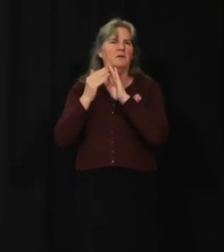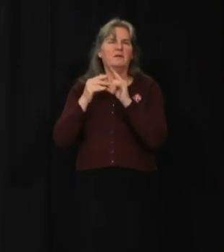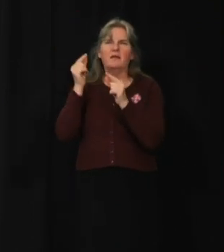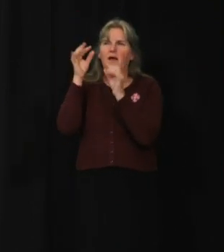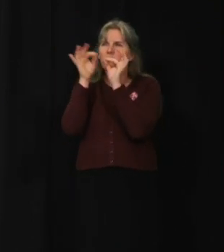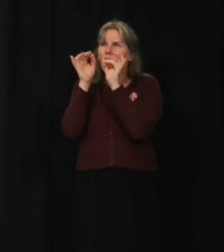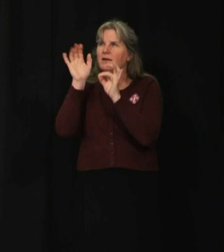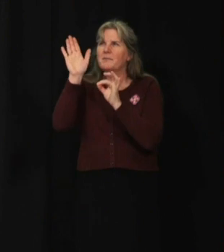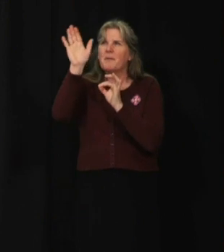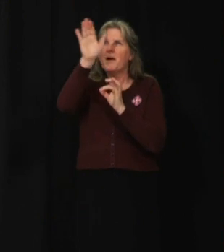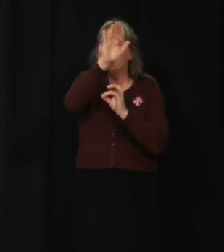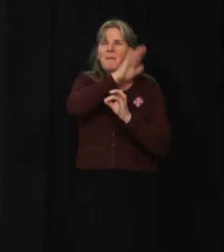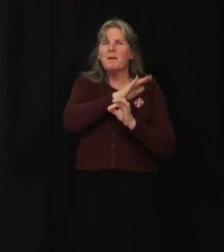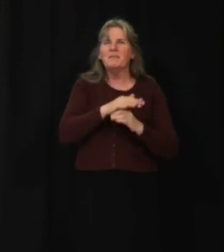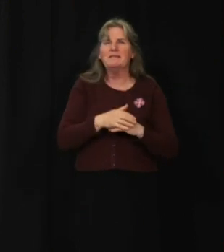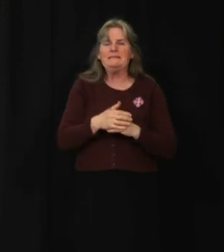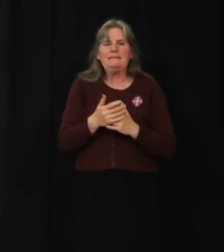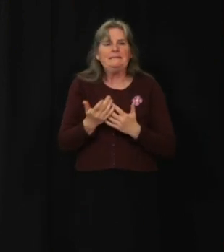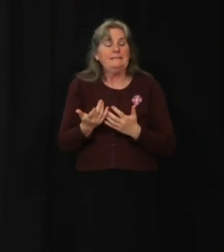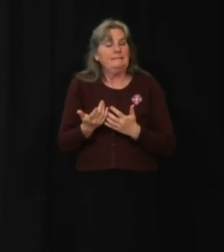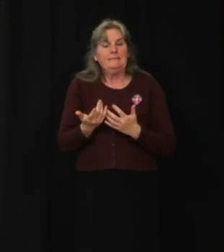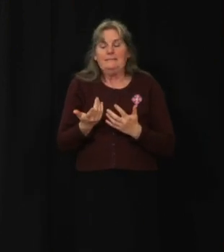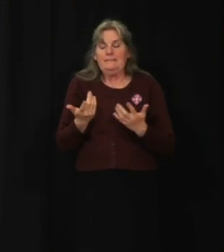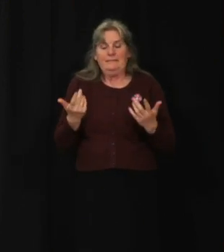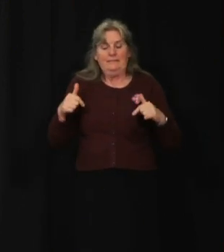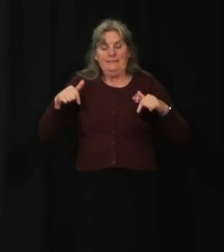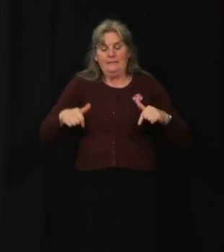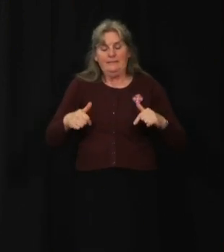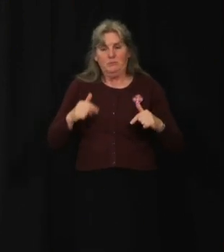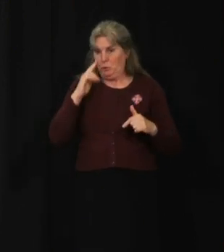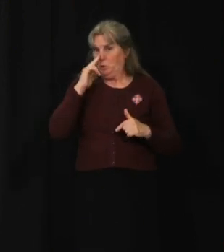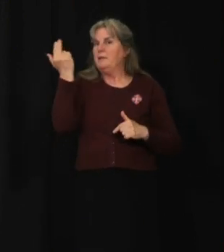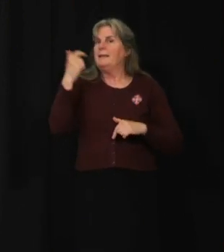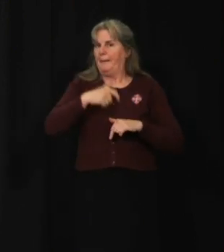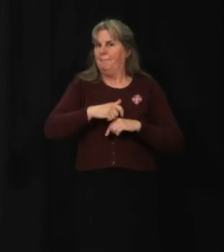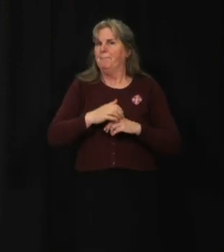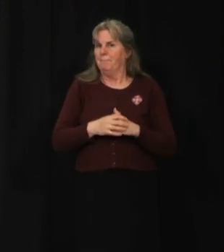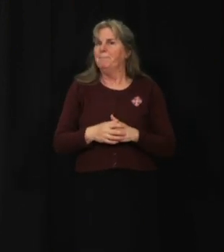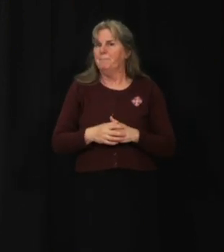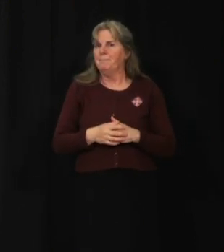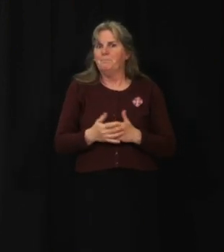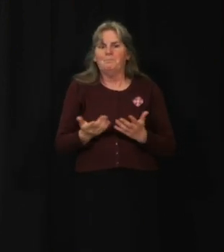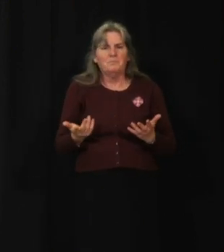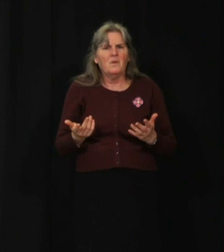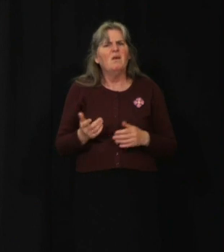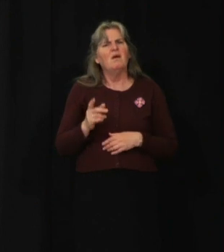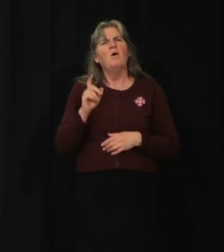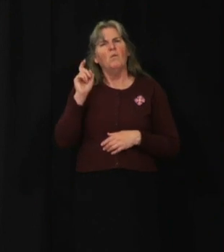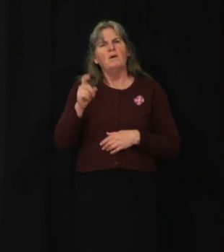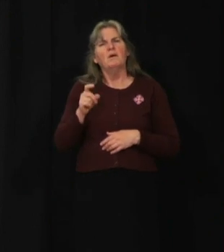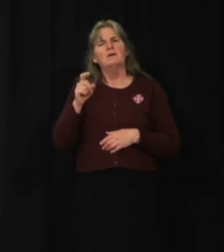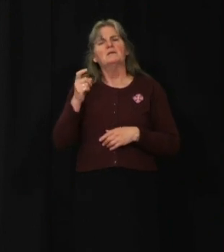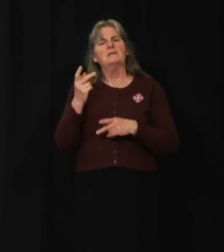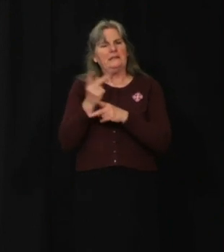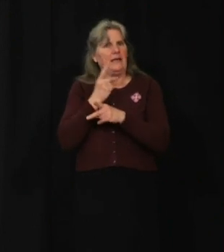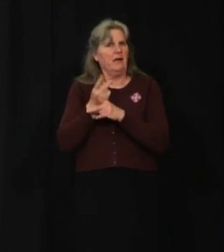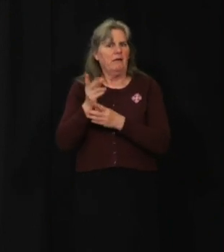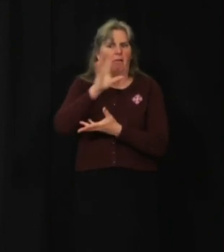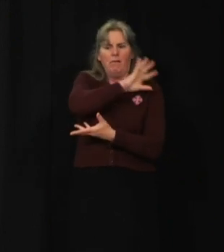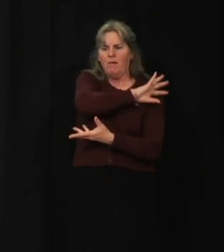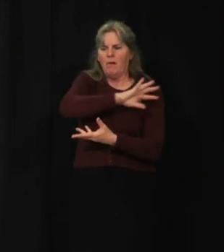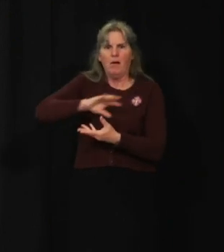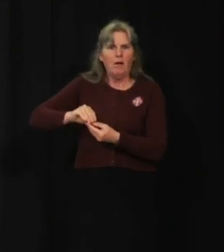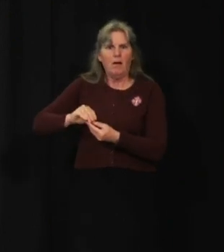This is it's definitely unprecedented times. It's something that we will be calculating all the costs